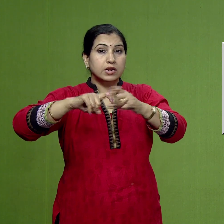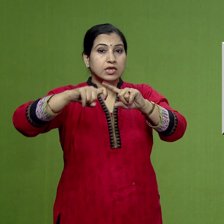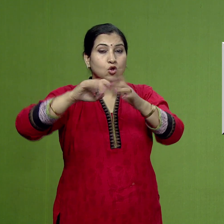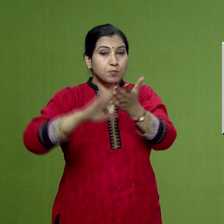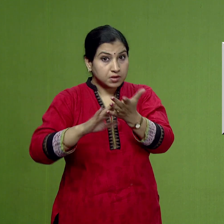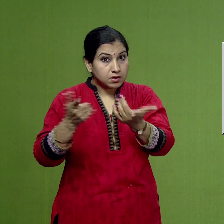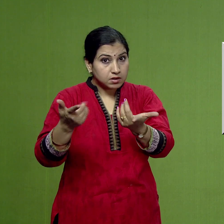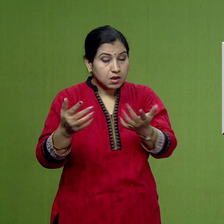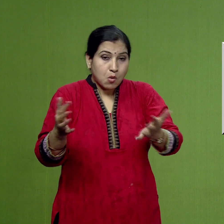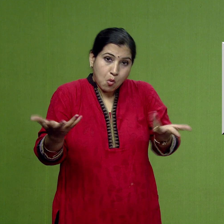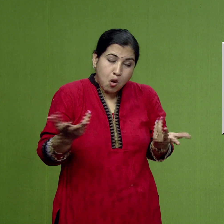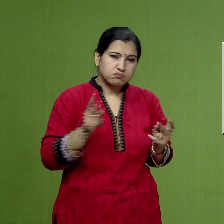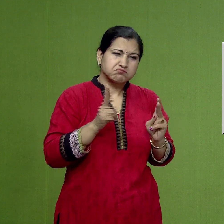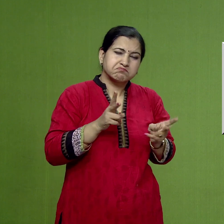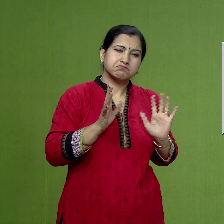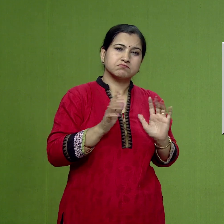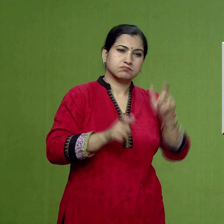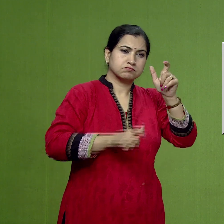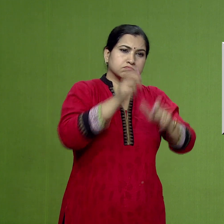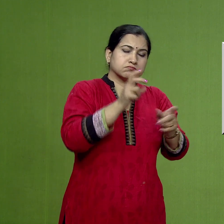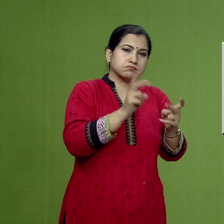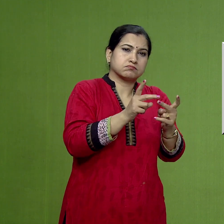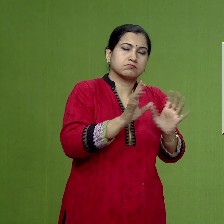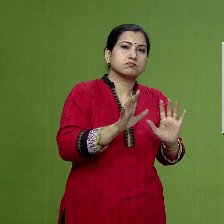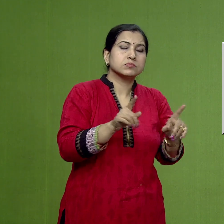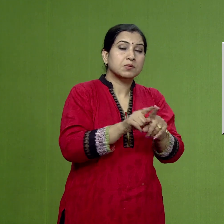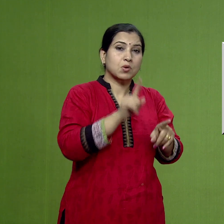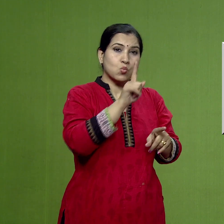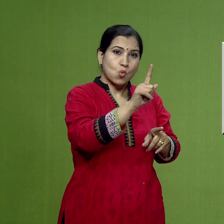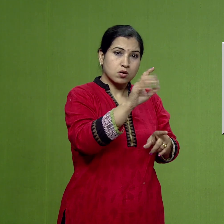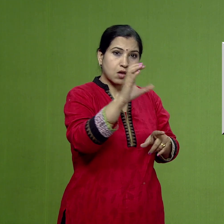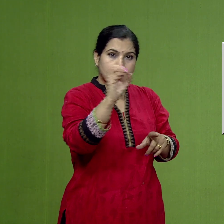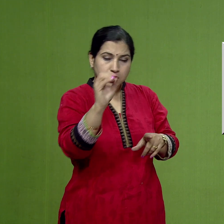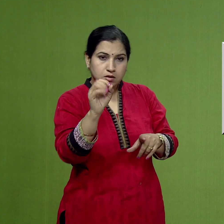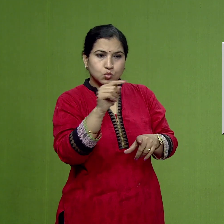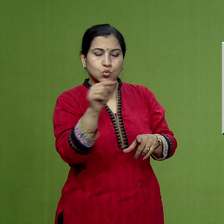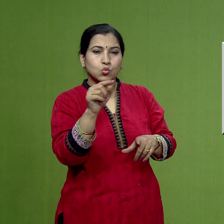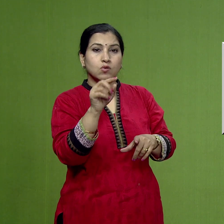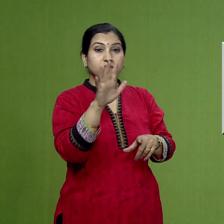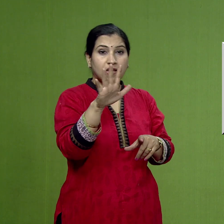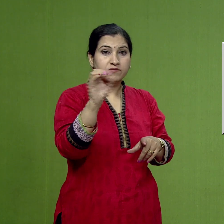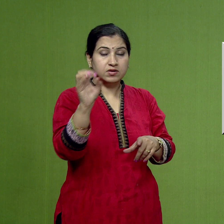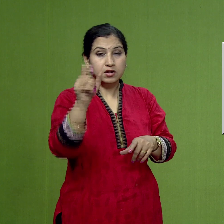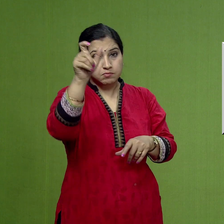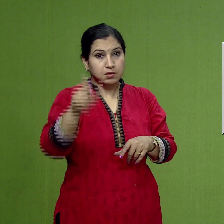or moderate like 100 to 500 persons per square kilometer,